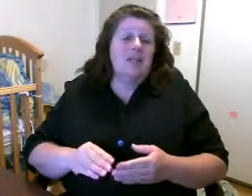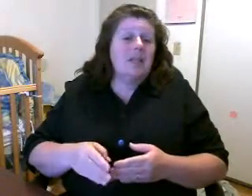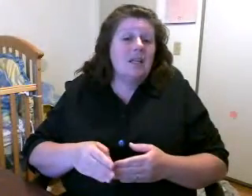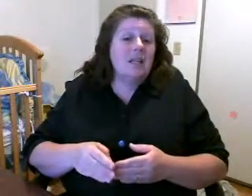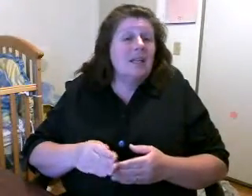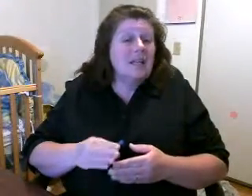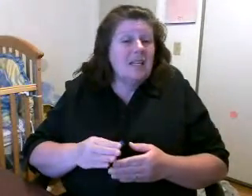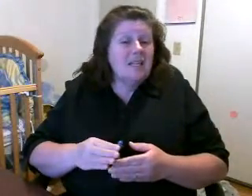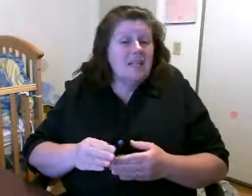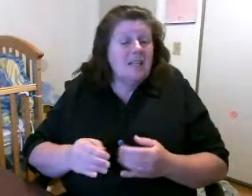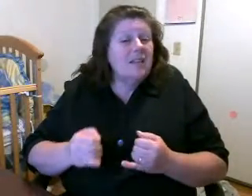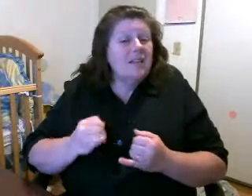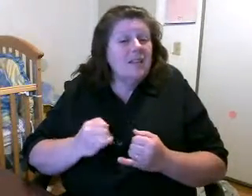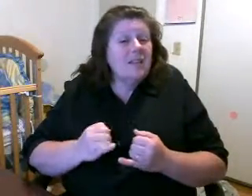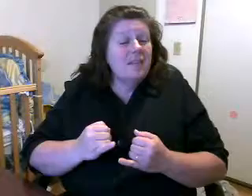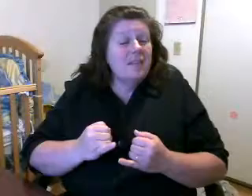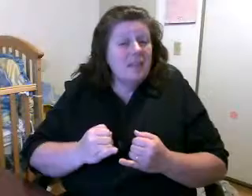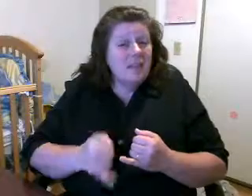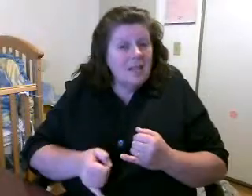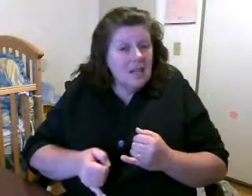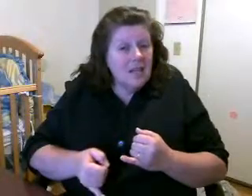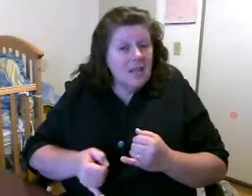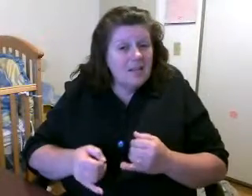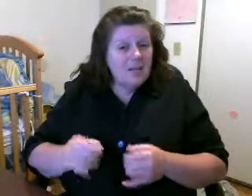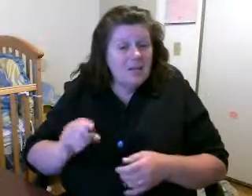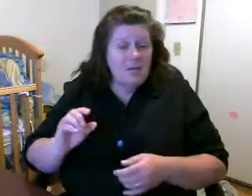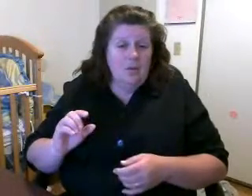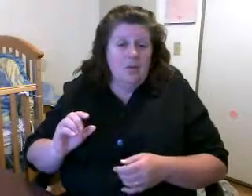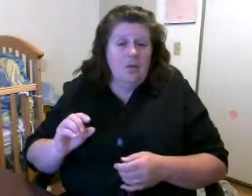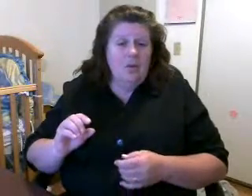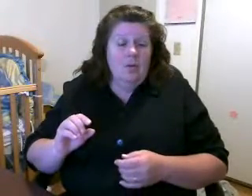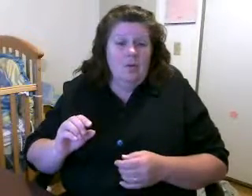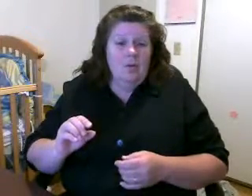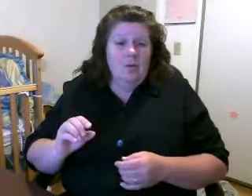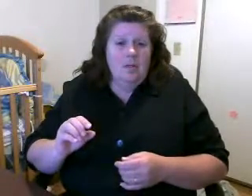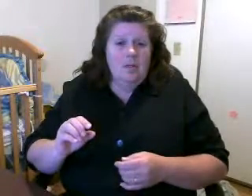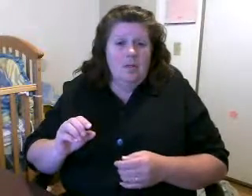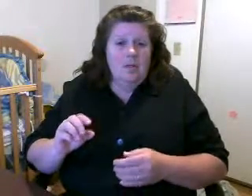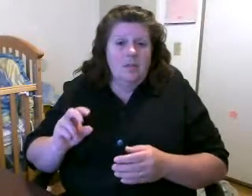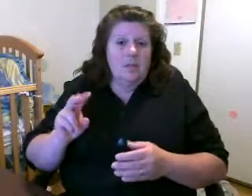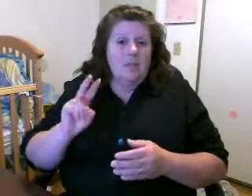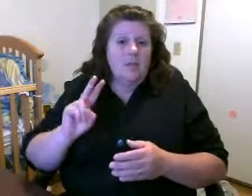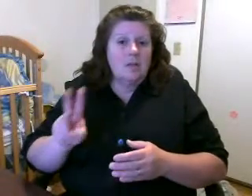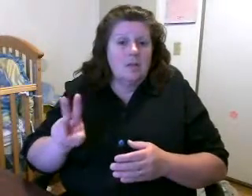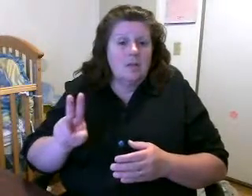actually start off with task number 8, which is one of 10 tasks